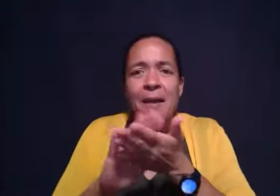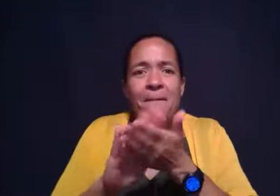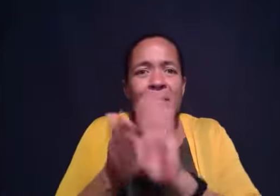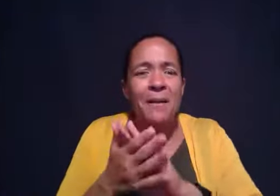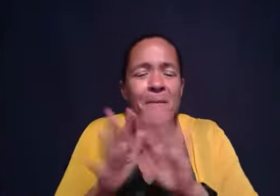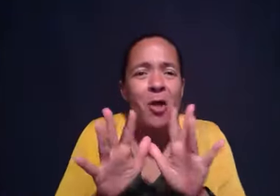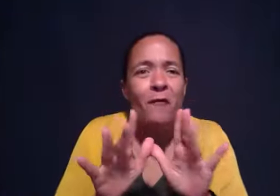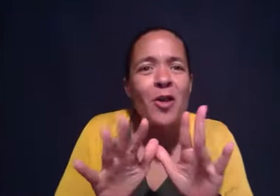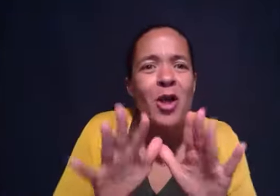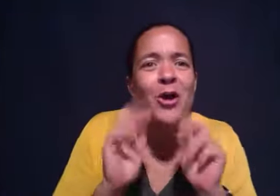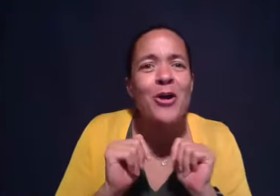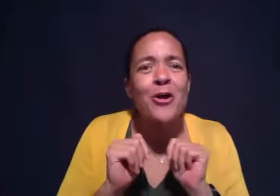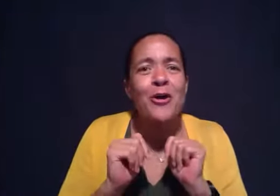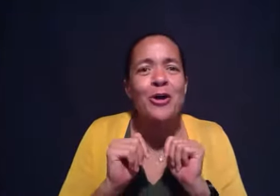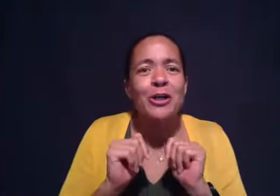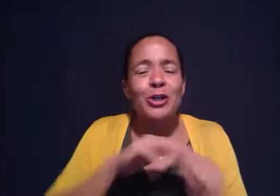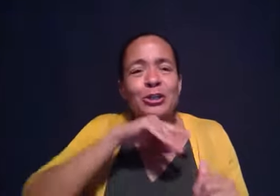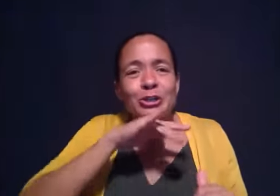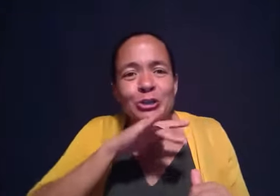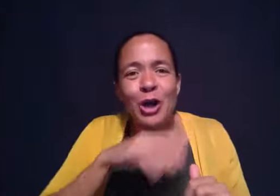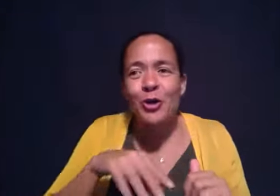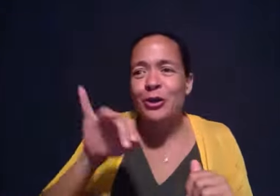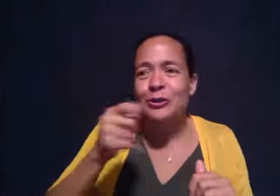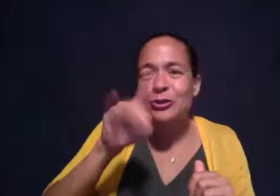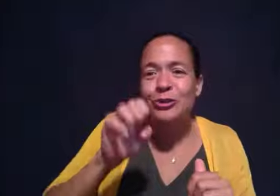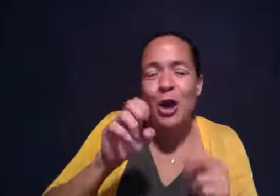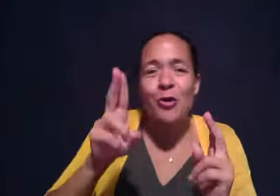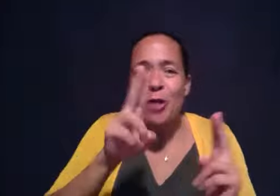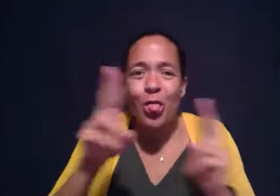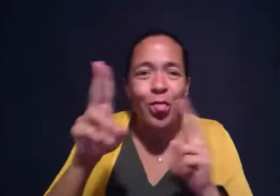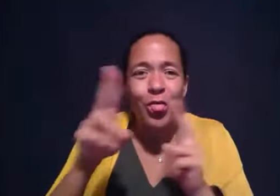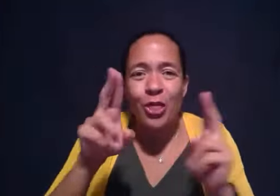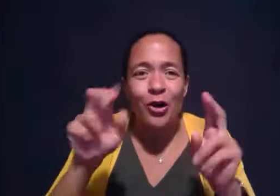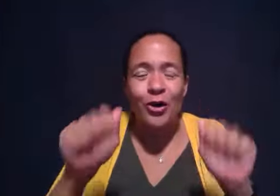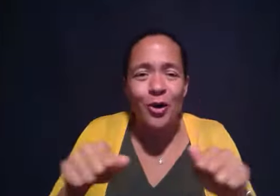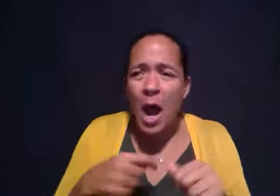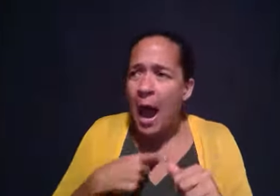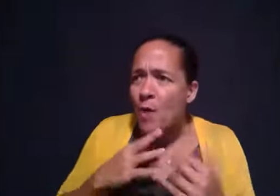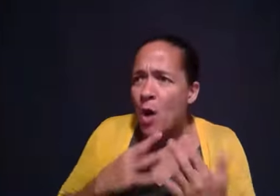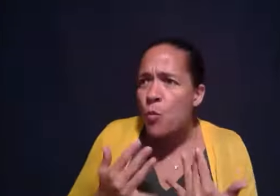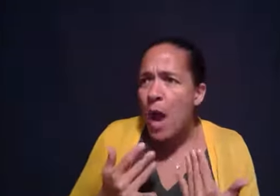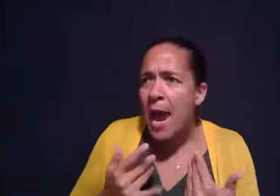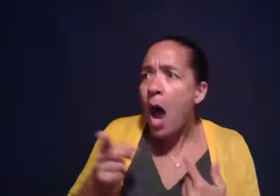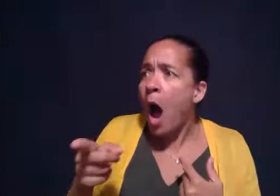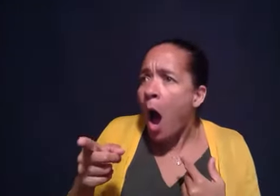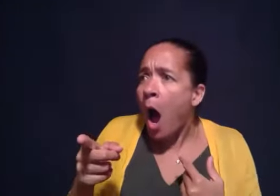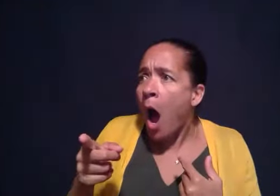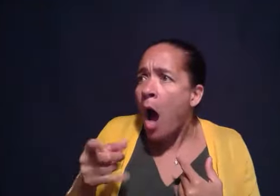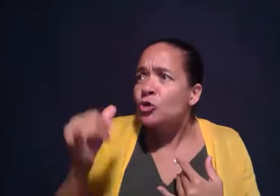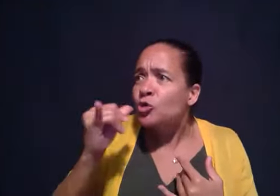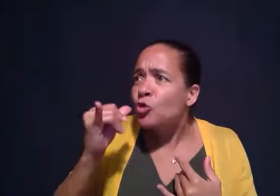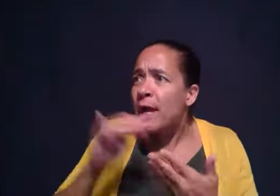And I was like, wait a minute, this is personality in a picture. And I am nothing